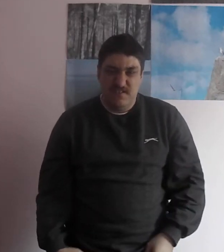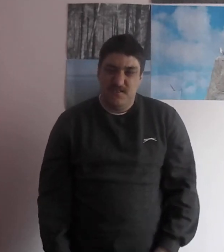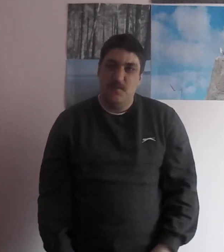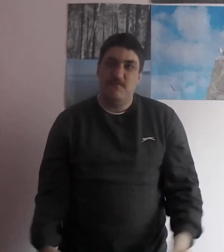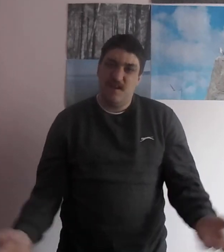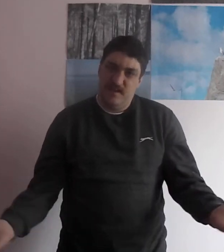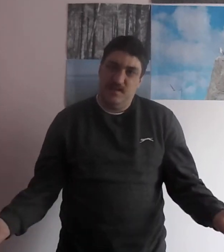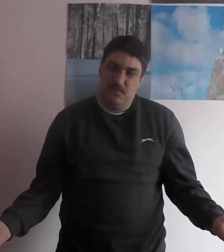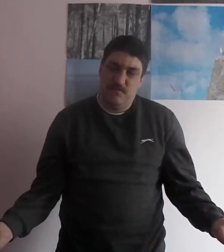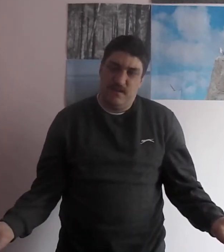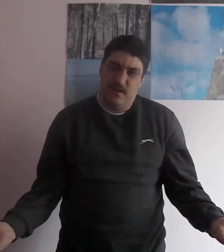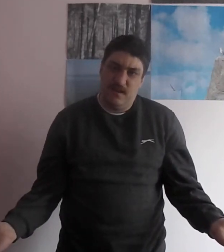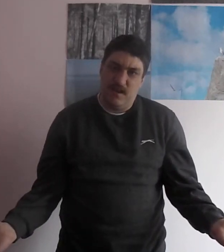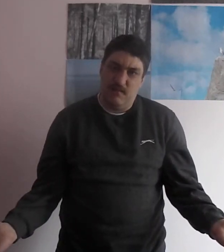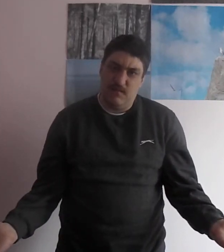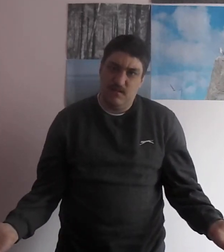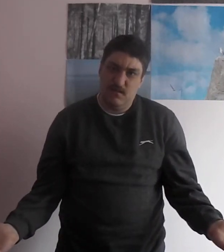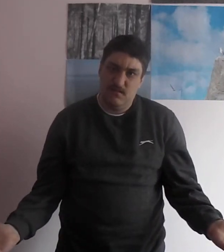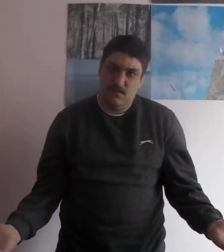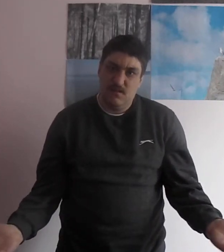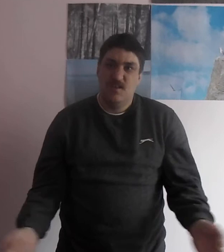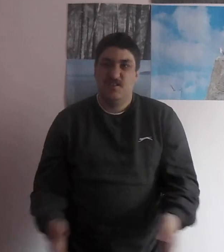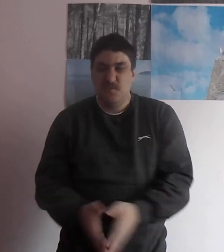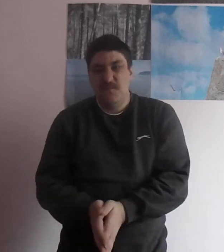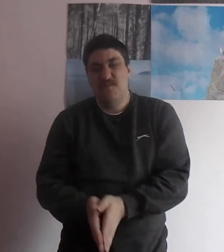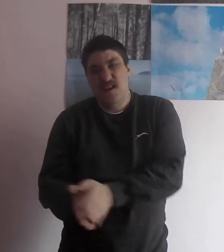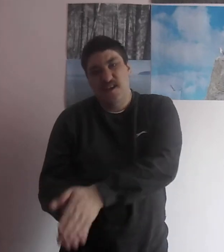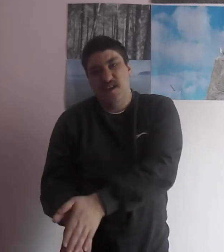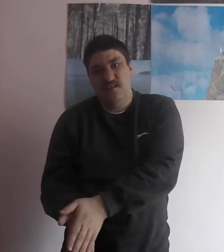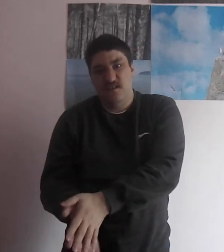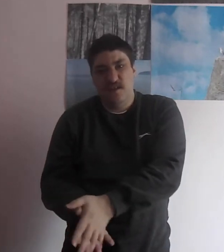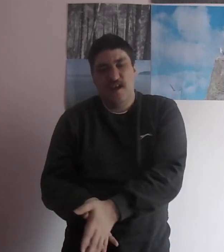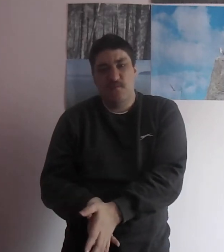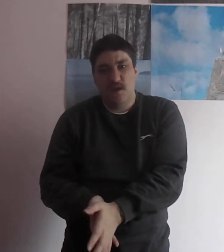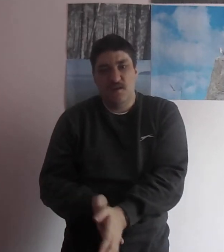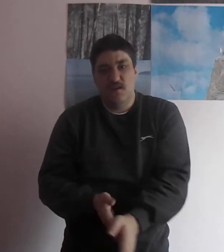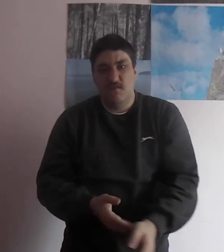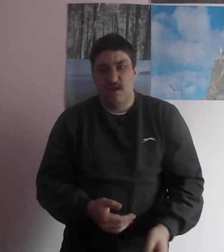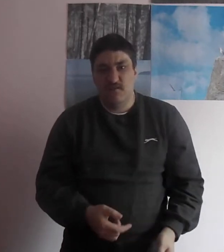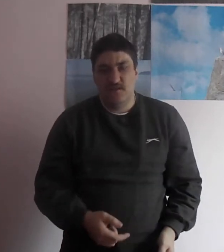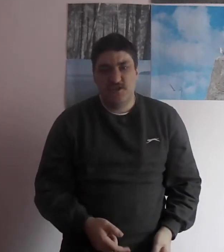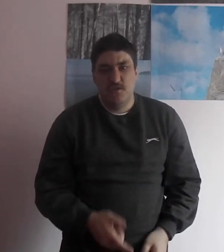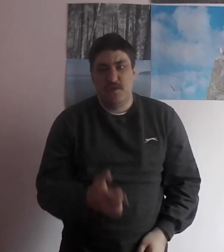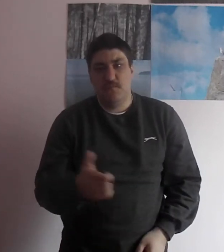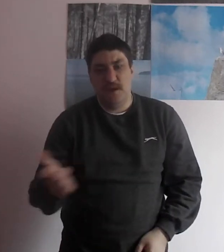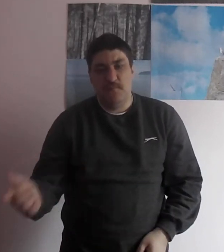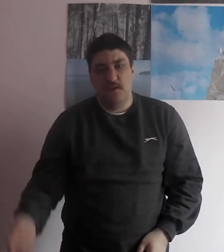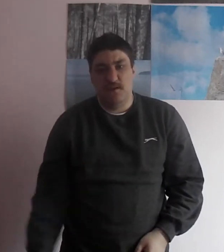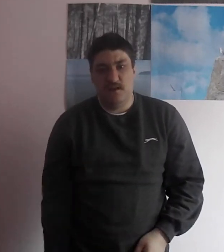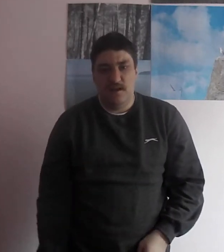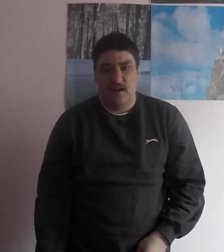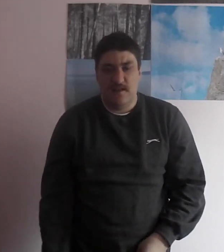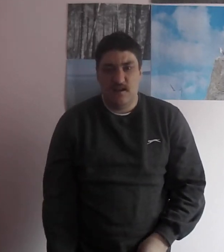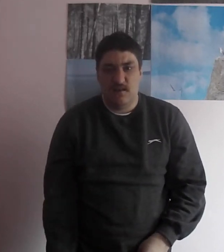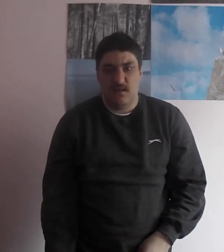we really need more violent games? Do we really need another game where you go around shooting people and listening to